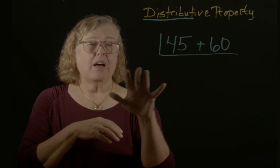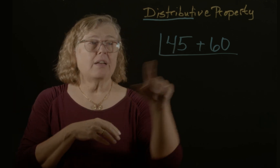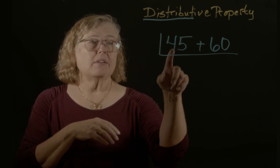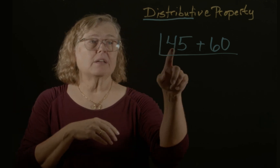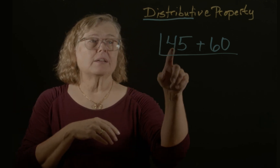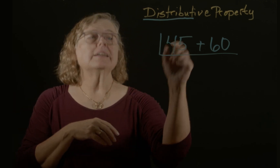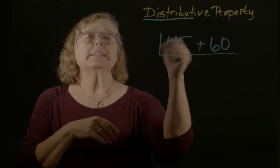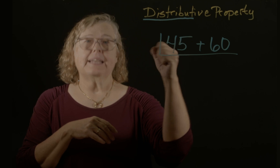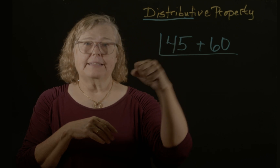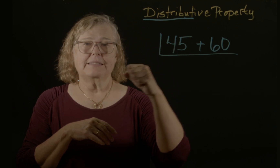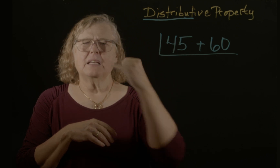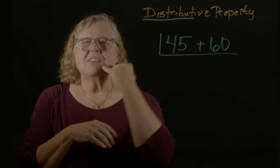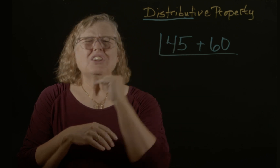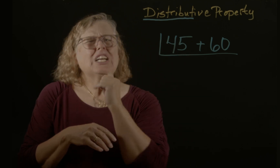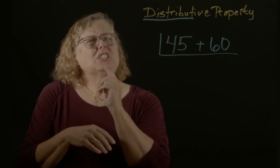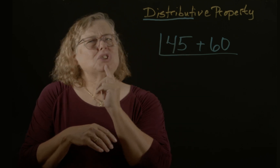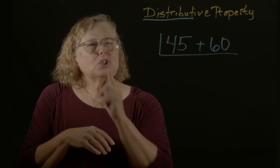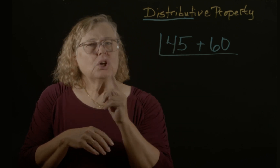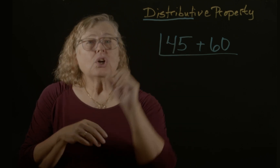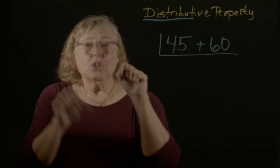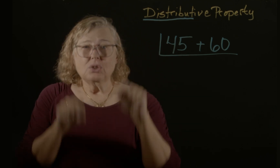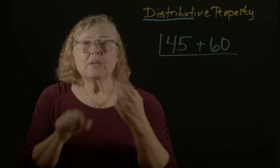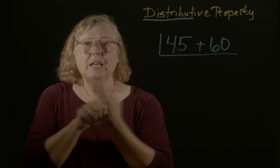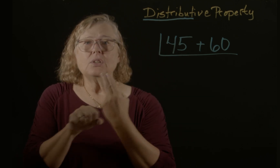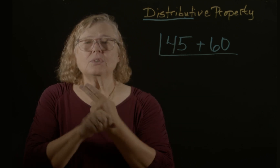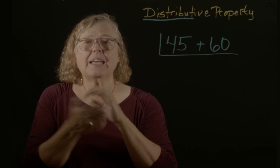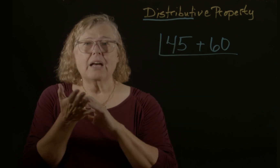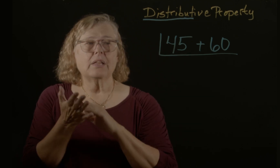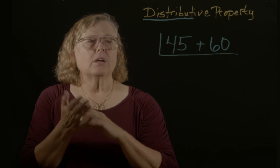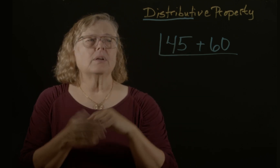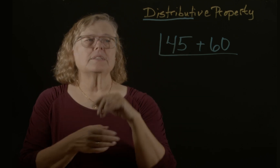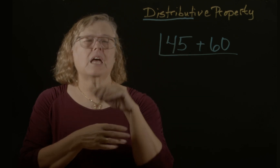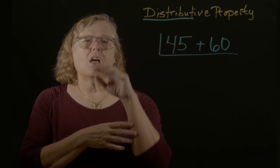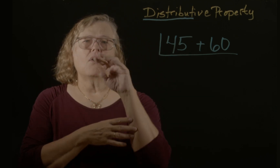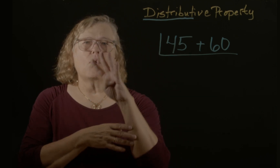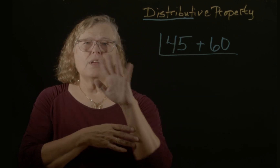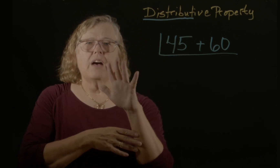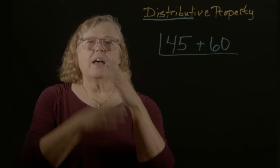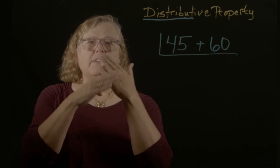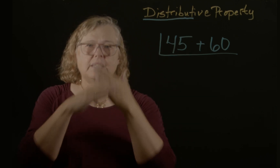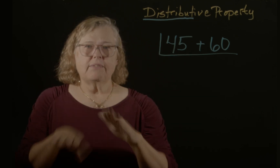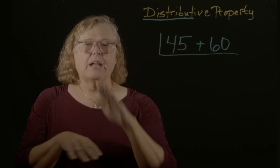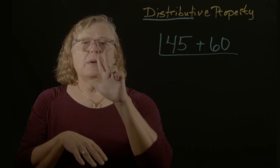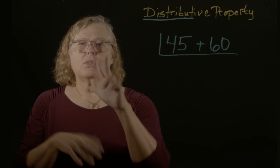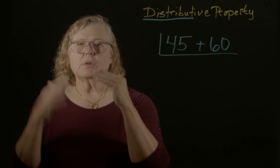go into 45? Yeah, it does. If you're not sure, you can use a calculator, right? 45 divided by